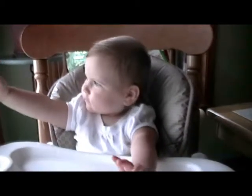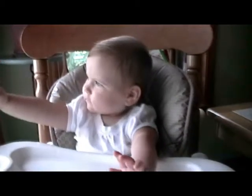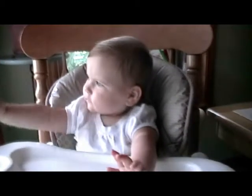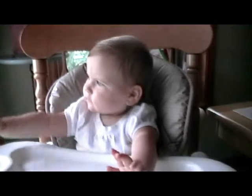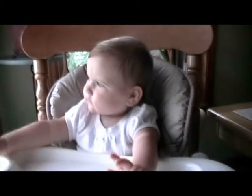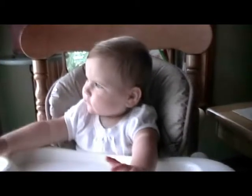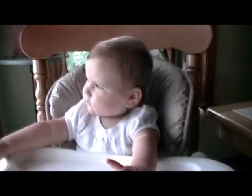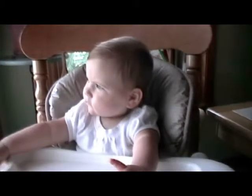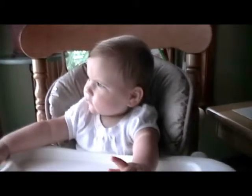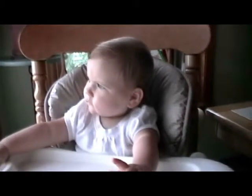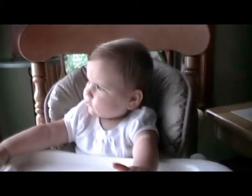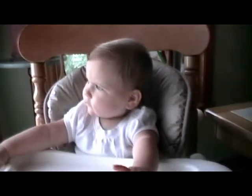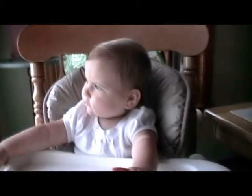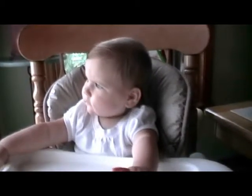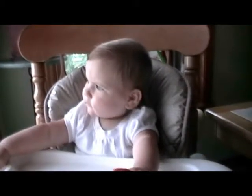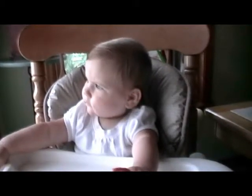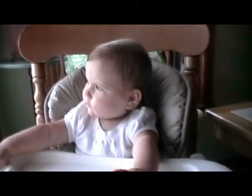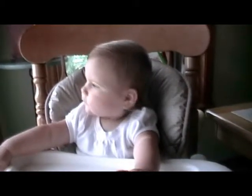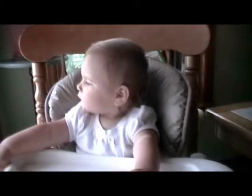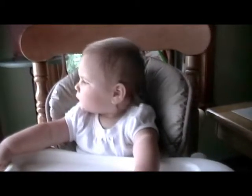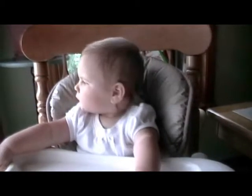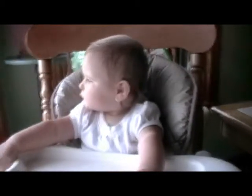You see, can you say milk?